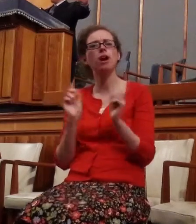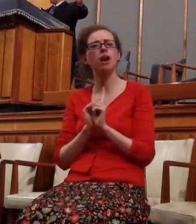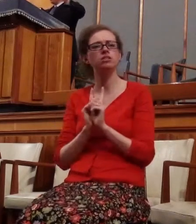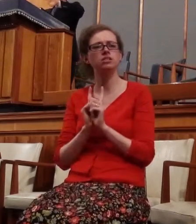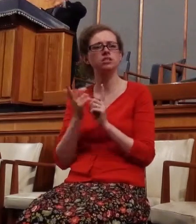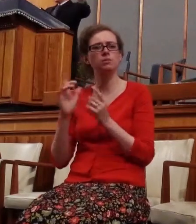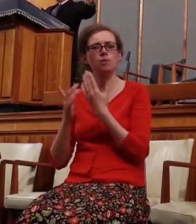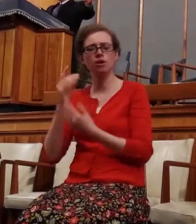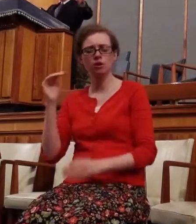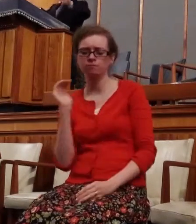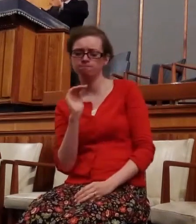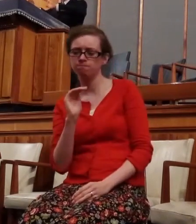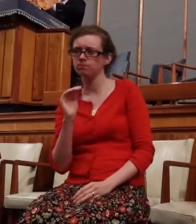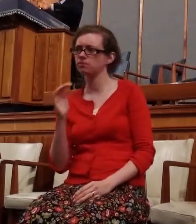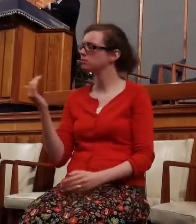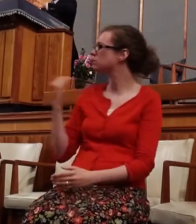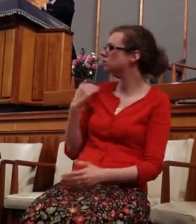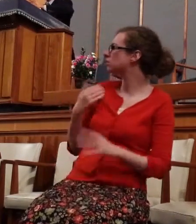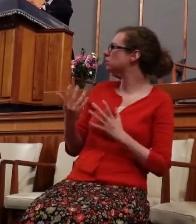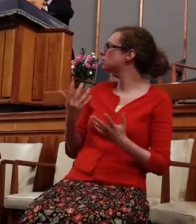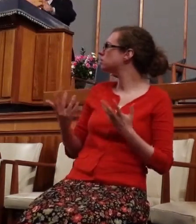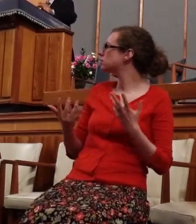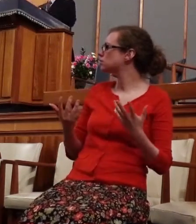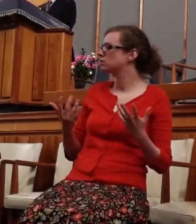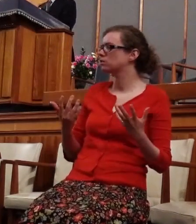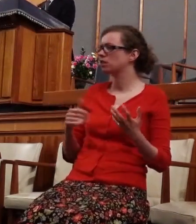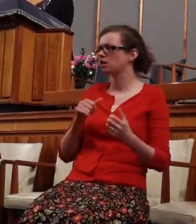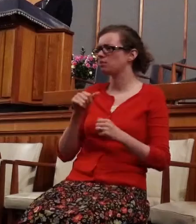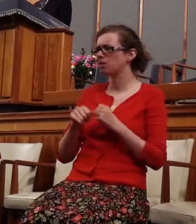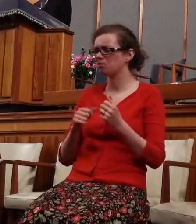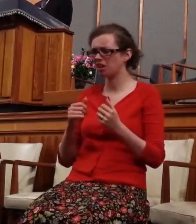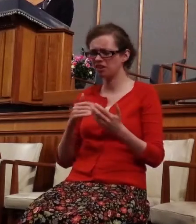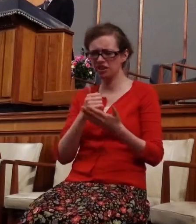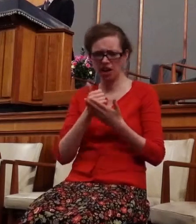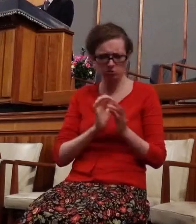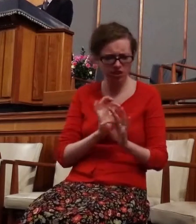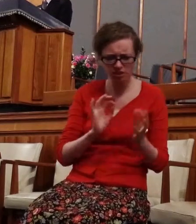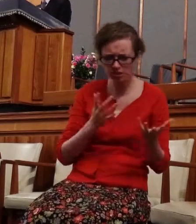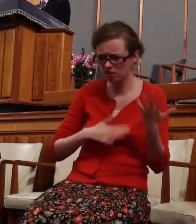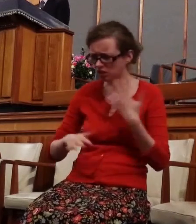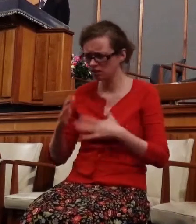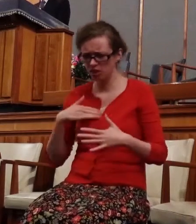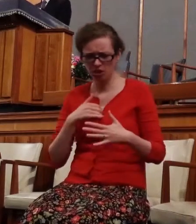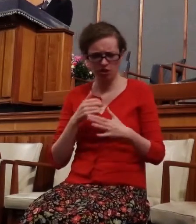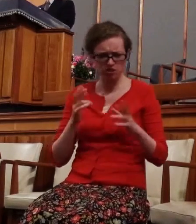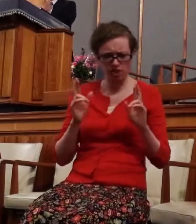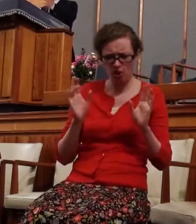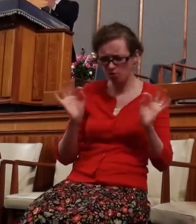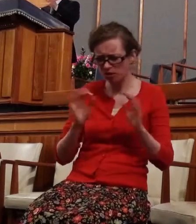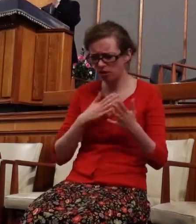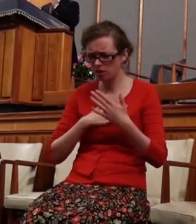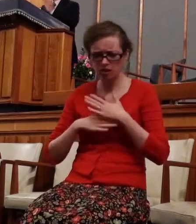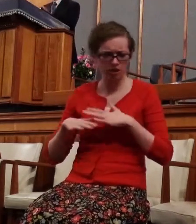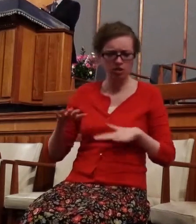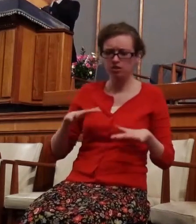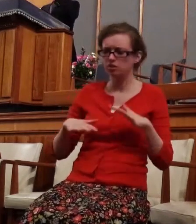hopes vanishes, when we become helpless and hopeless, This is the time God works in us and brings us